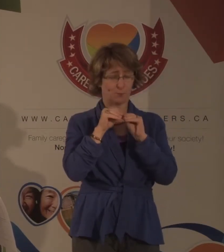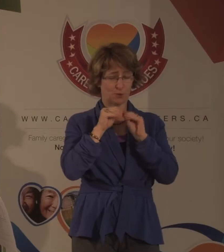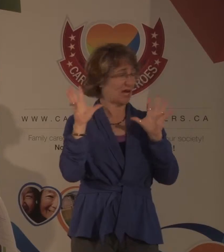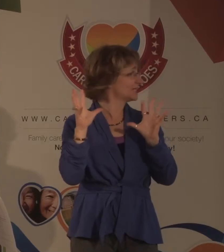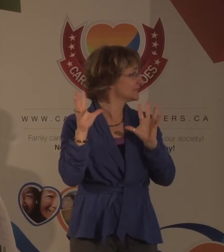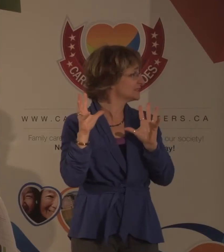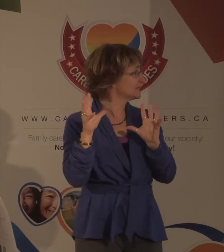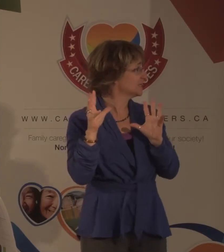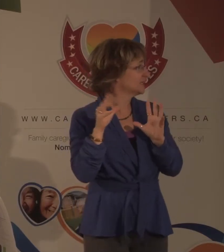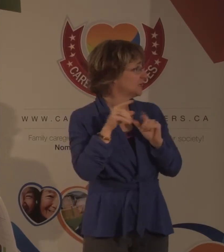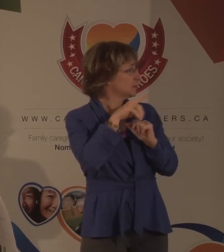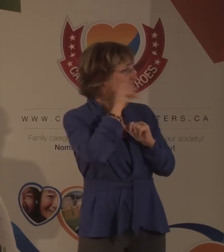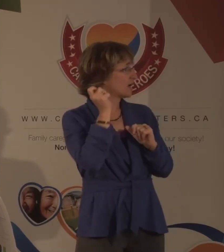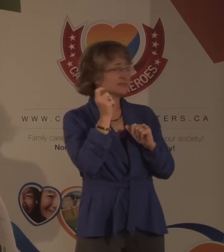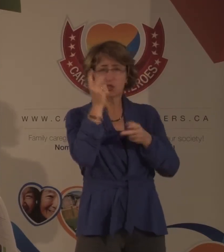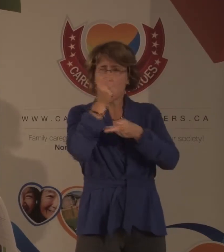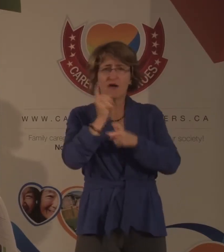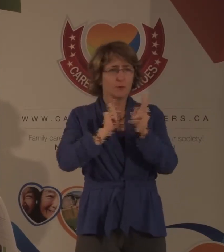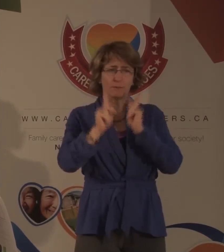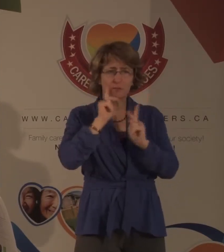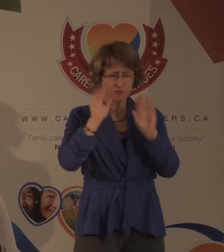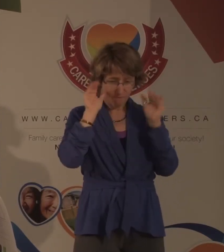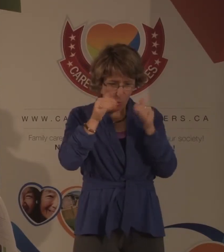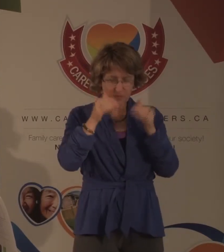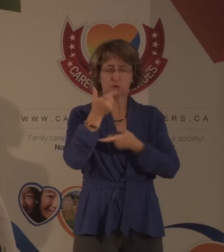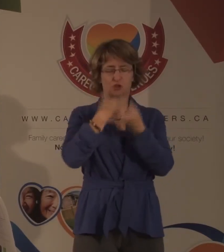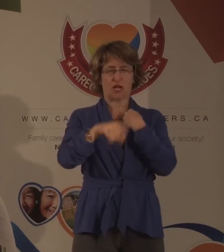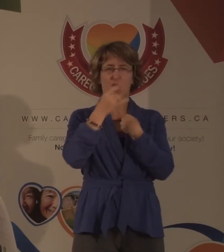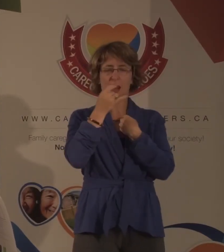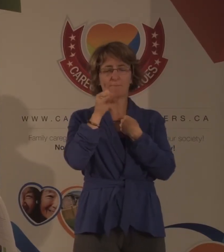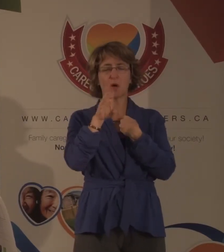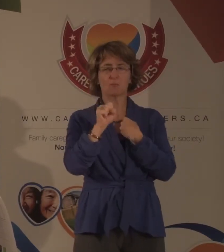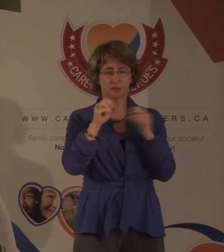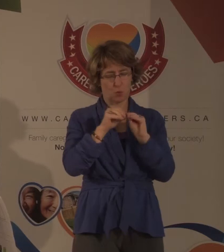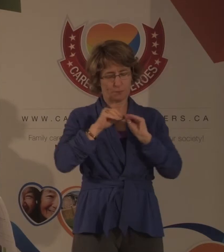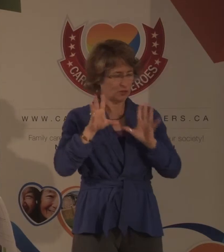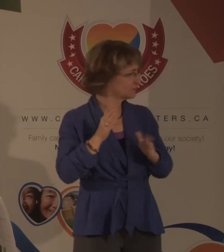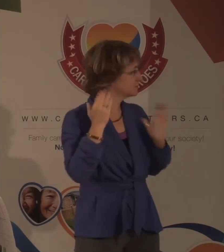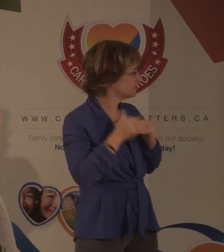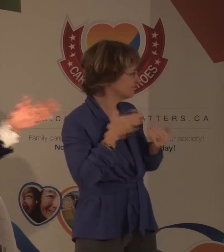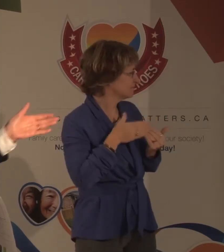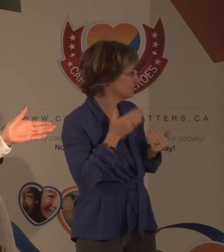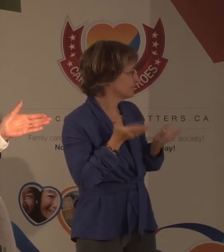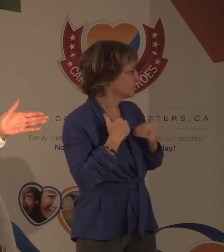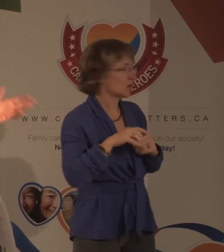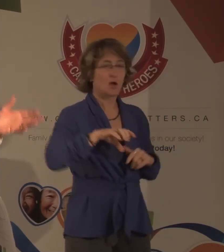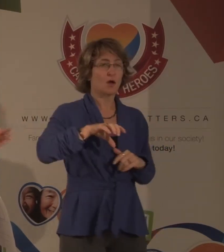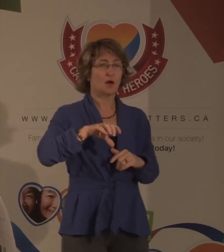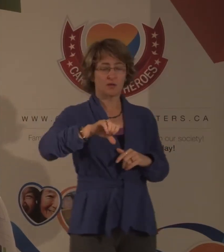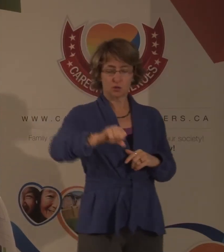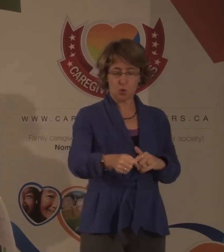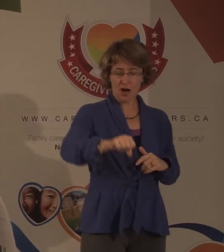because it's really hard for them to focus sometimes, so change your light bulbs. Easy thing to do. Door handles